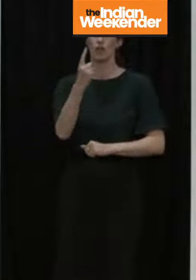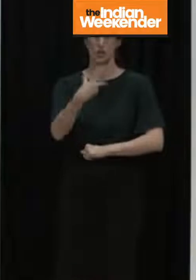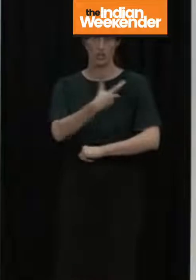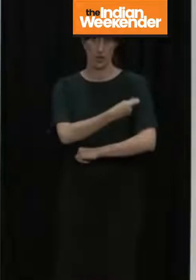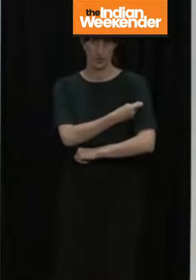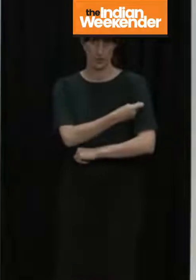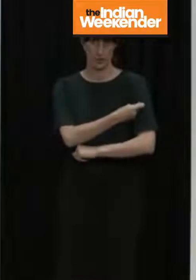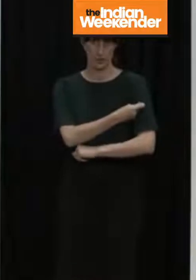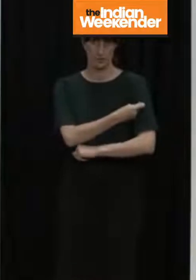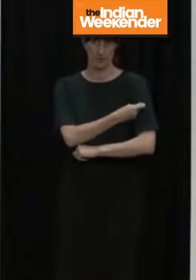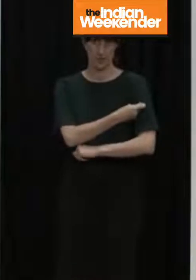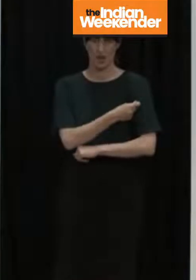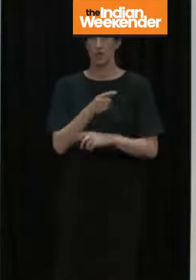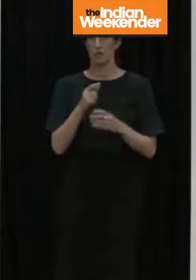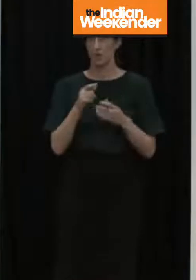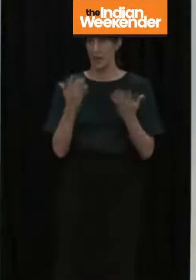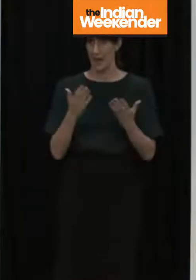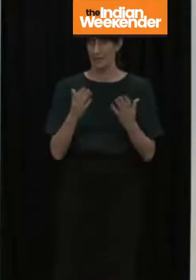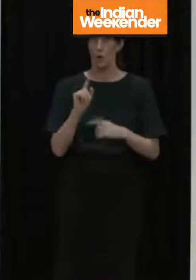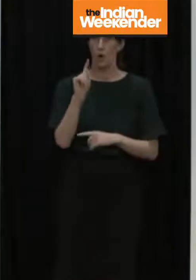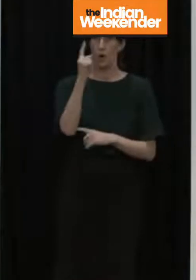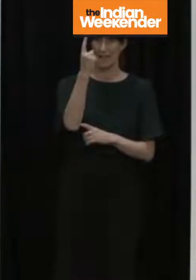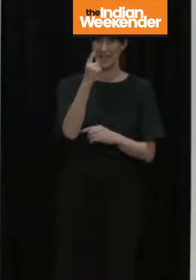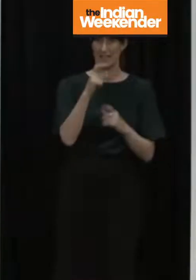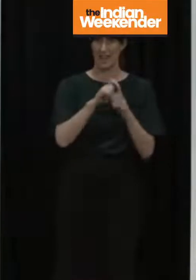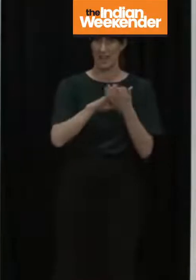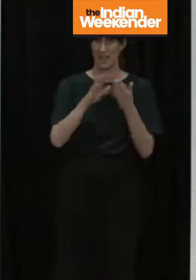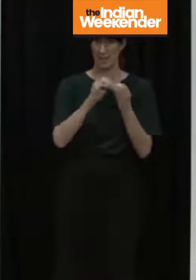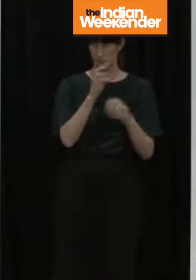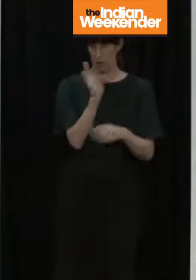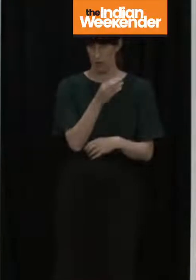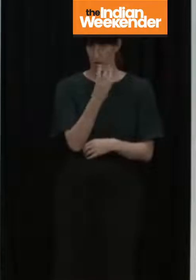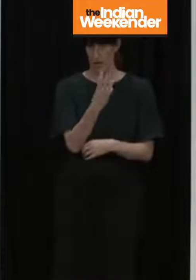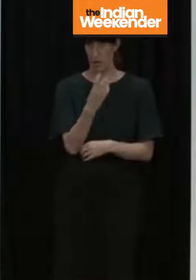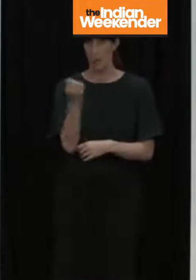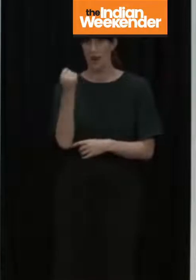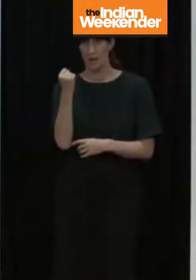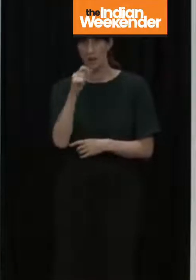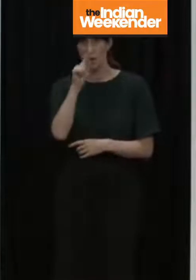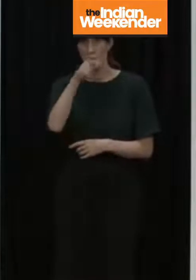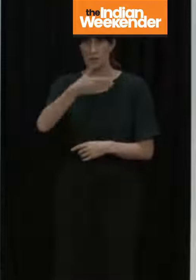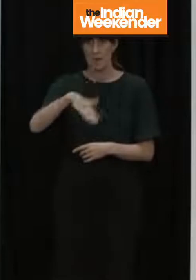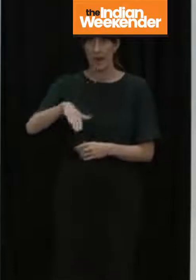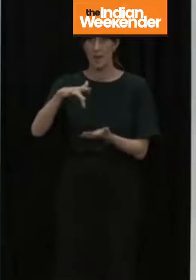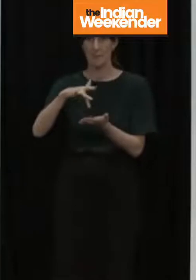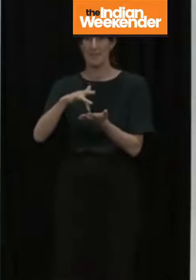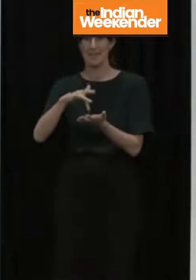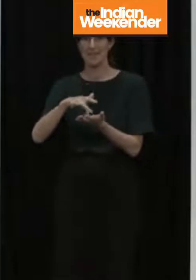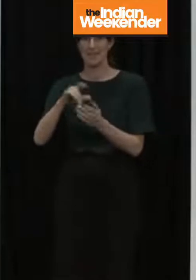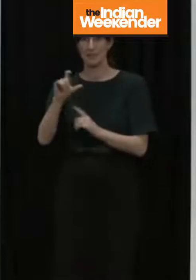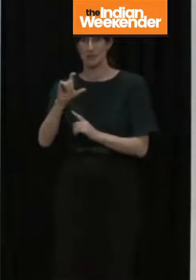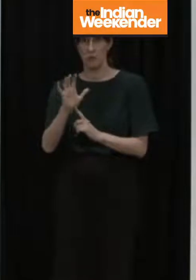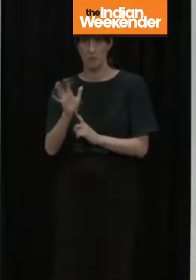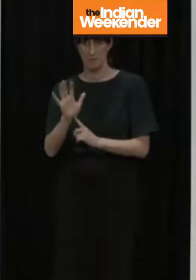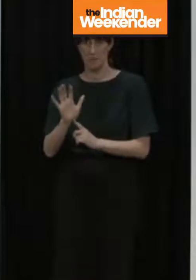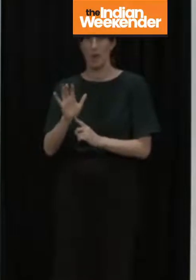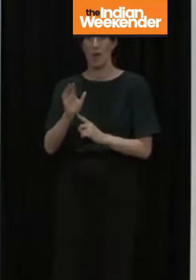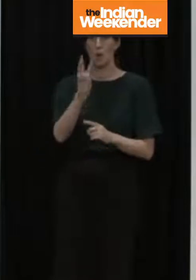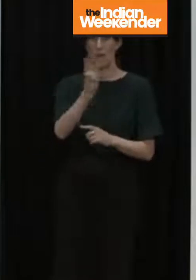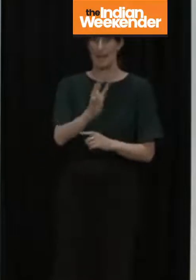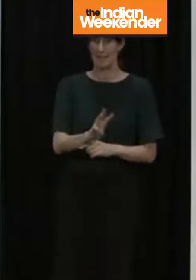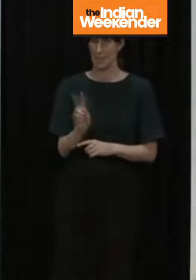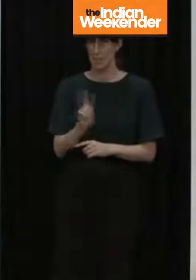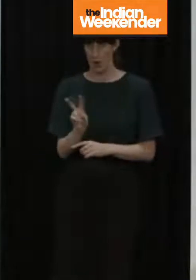first dose. This is the 3 Auckland DHBs, Waikato, Hawke's Bay, Mid-Central, both Wellington DHBs,